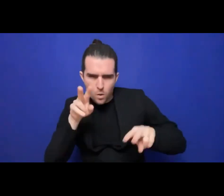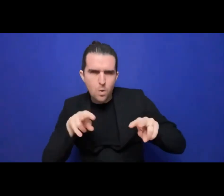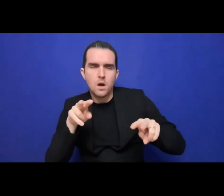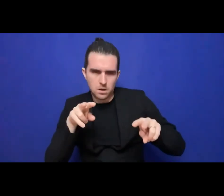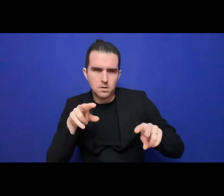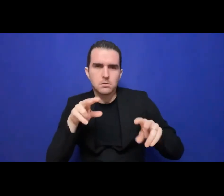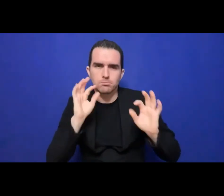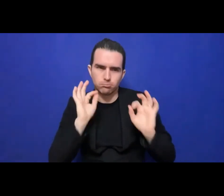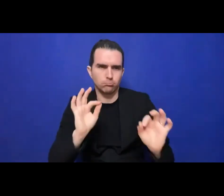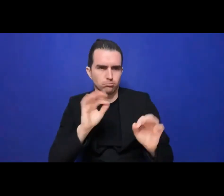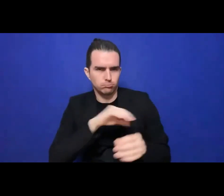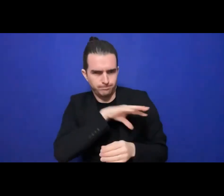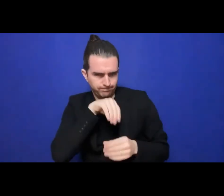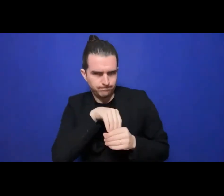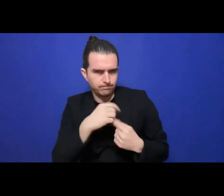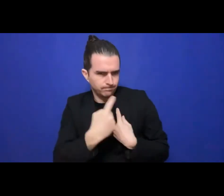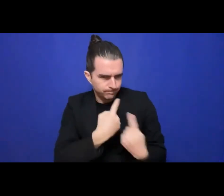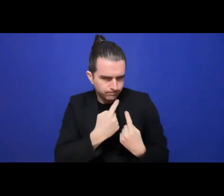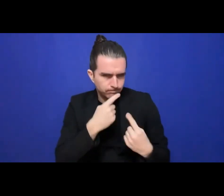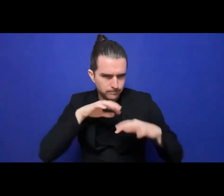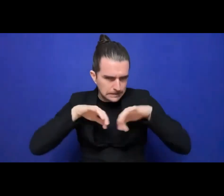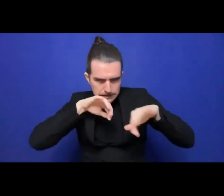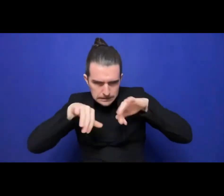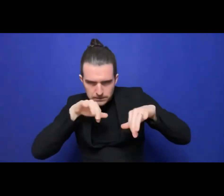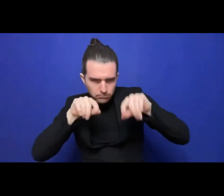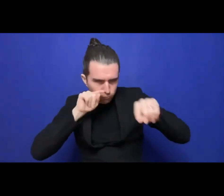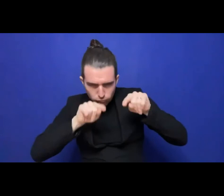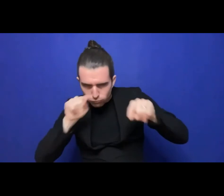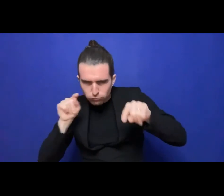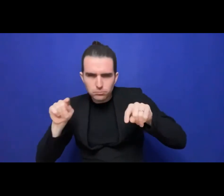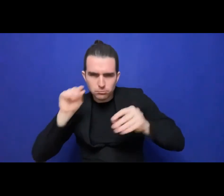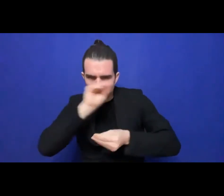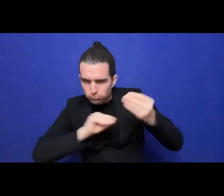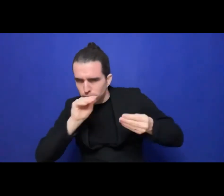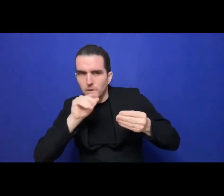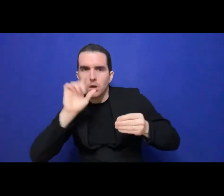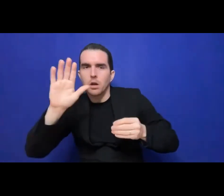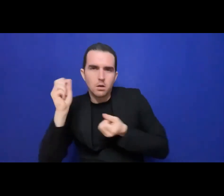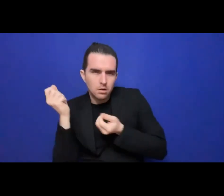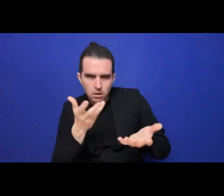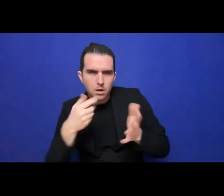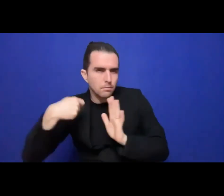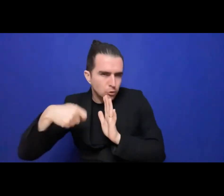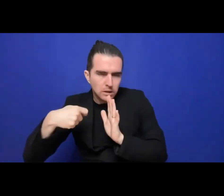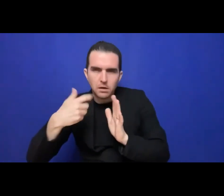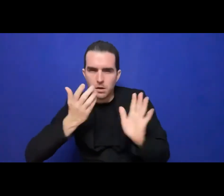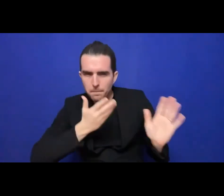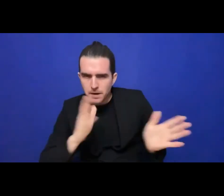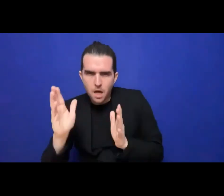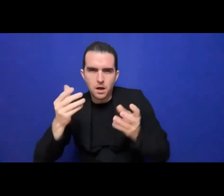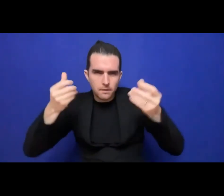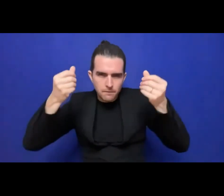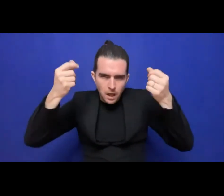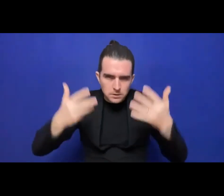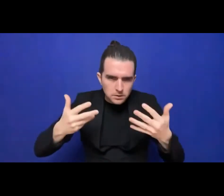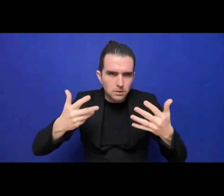expenditure, service delivery, procurement, to mention but a few. There is need to seek and to evaluate how well public